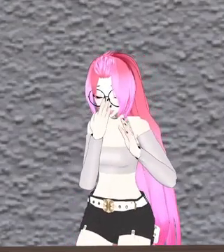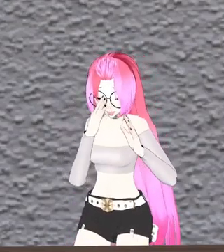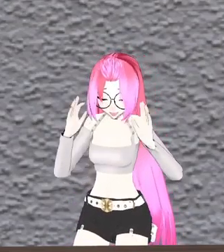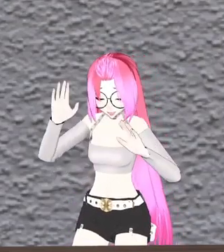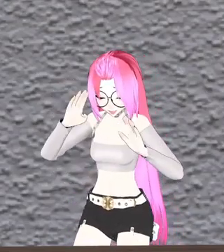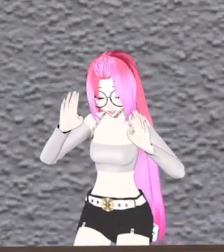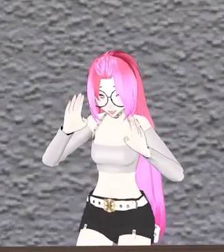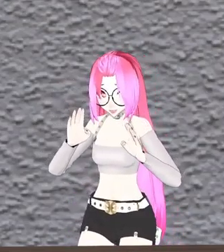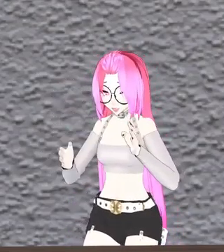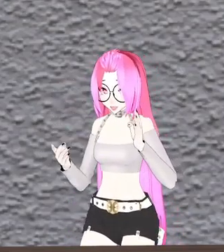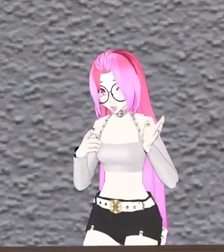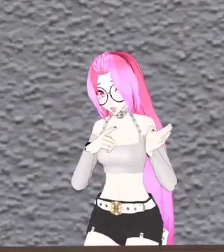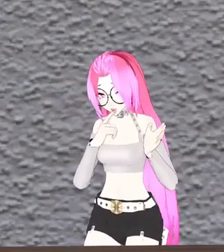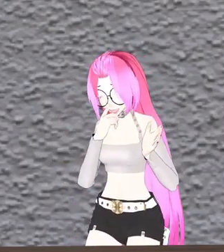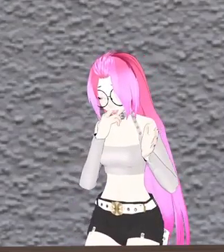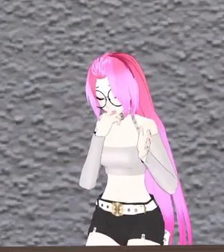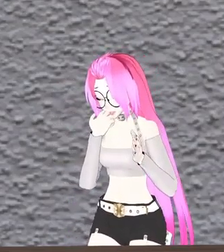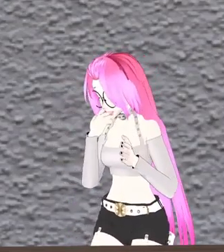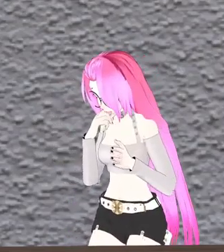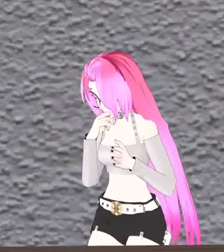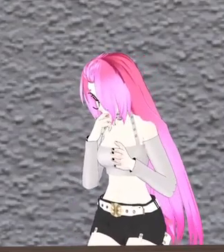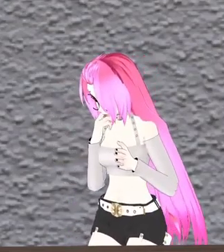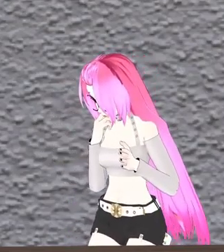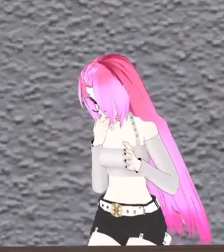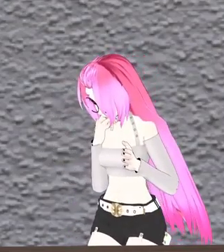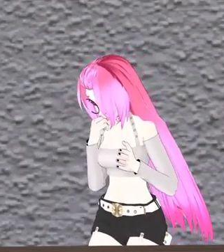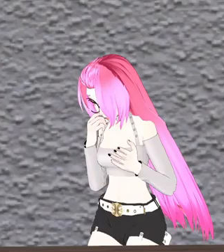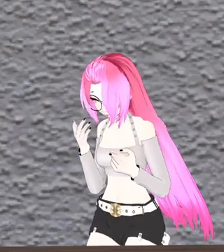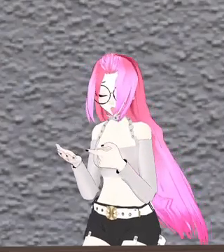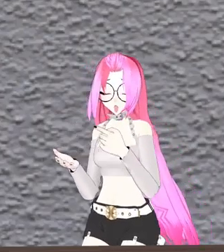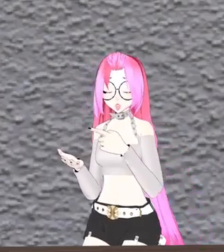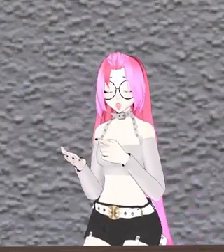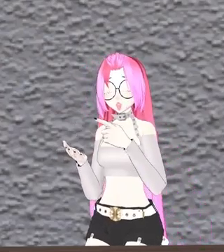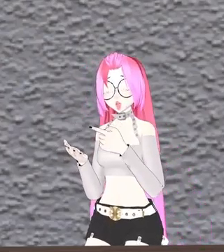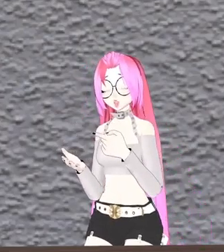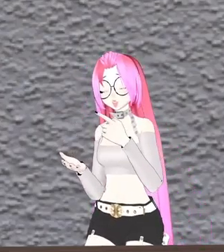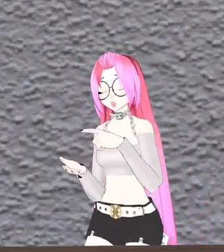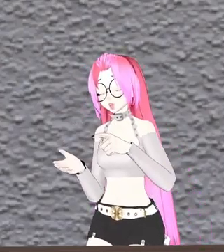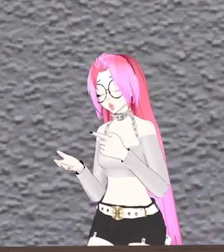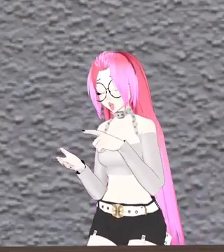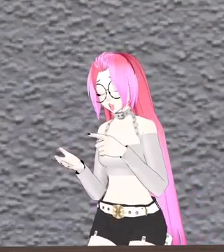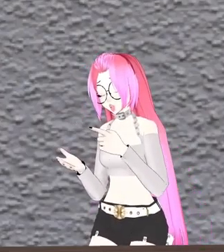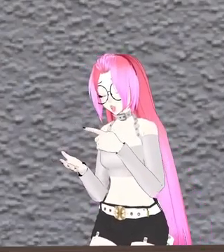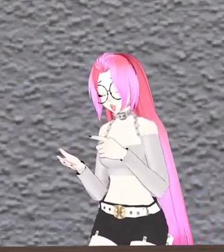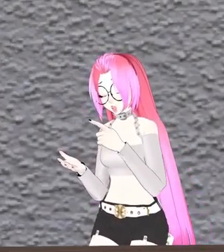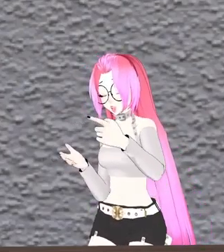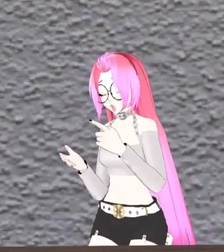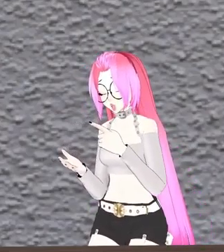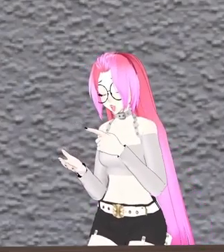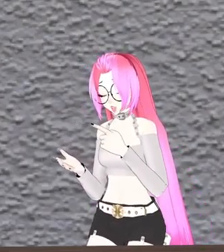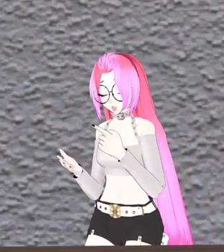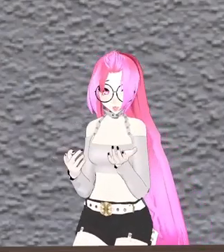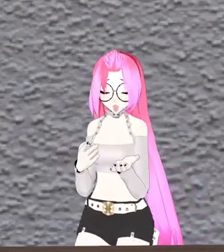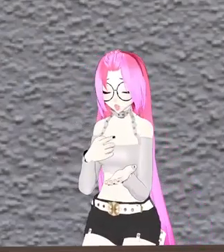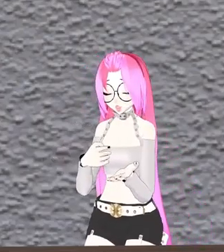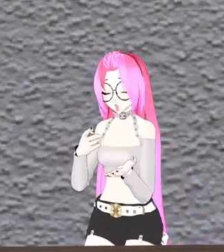you're not going to be in trouble if you shift every so often. Like, I can't remember. Oh, it's sometimes. I like doing sometimes with my left. I should do it